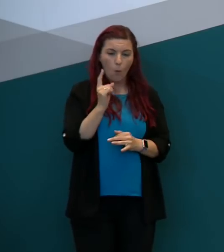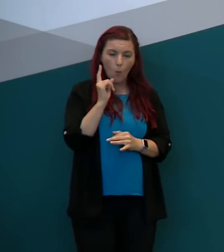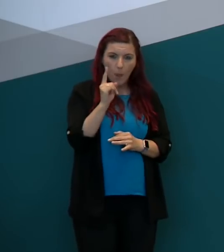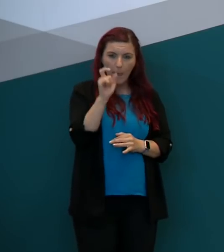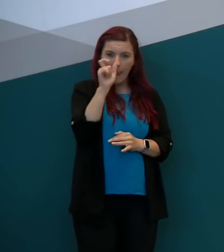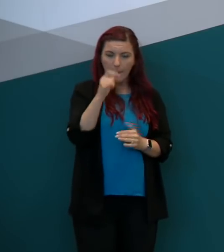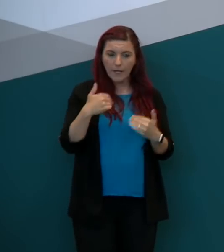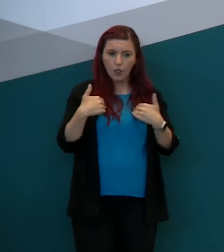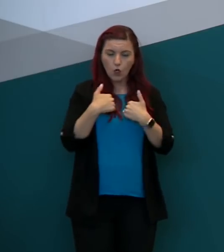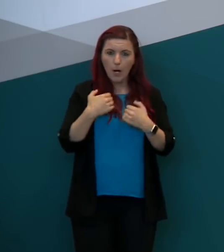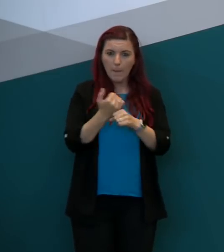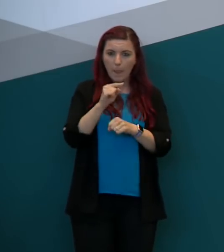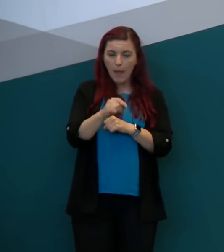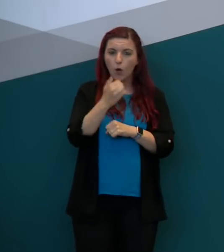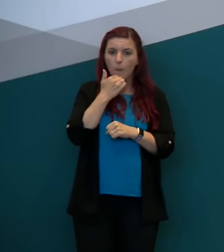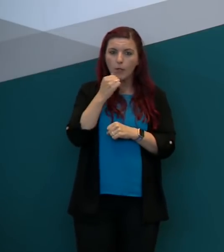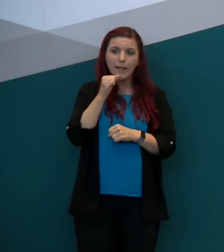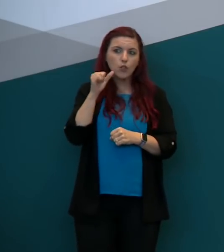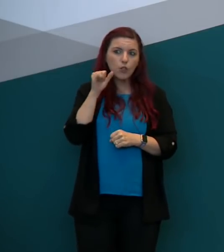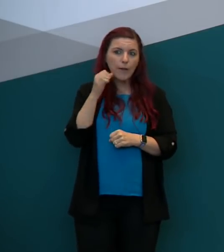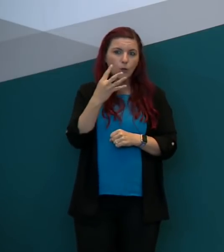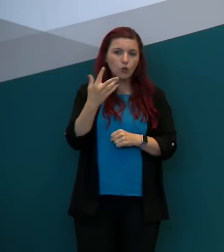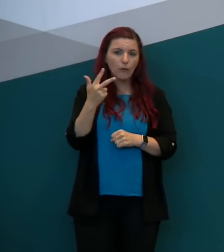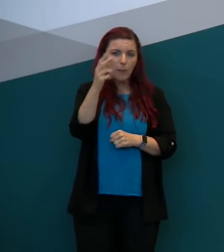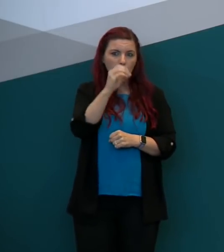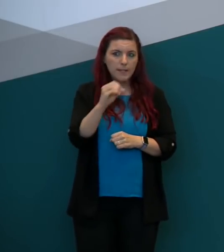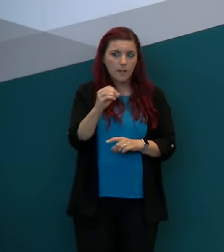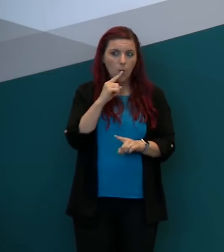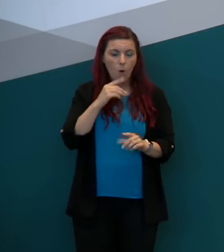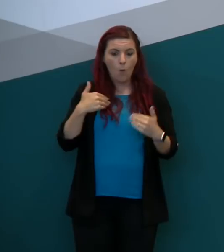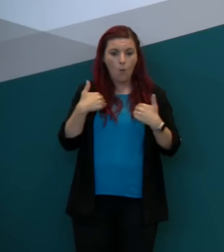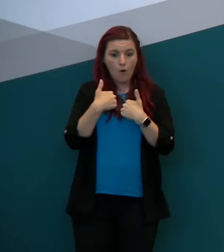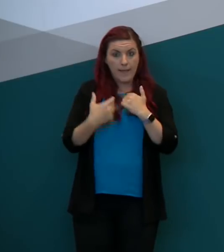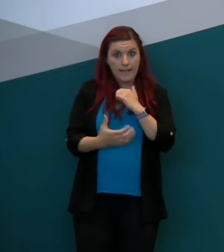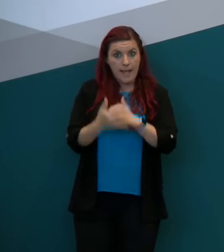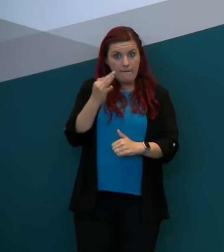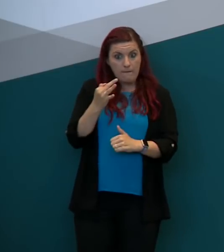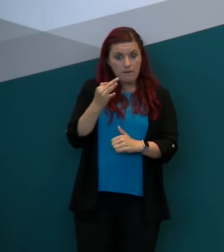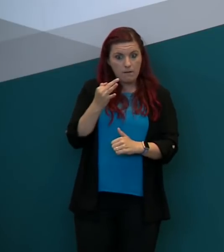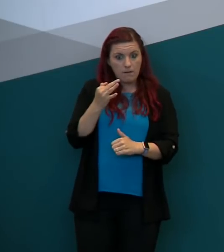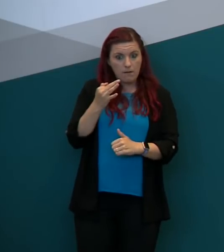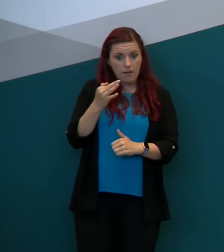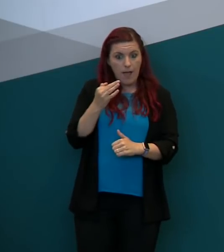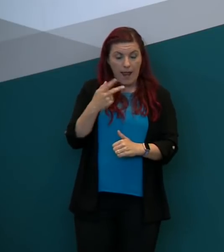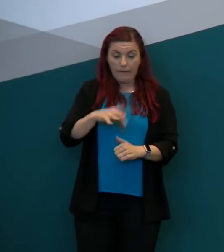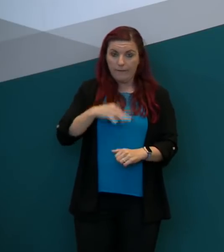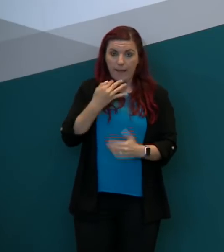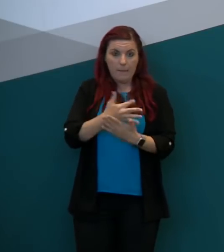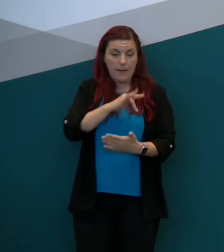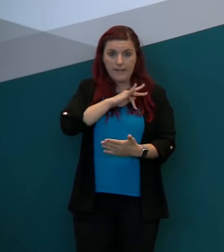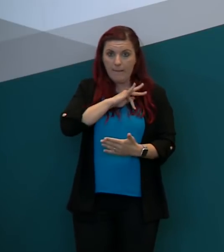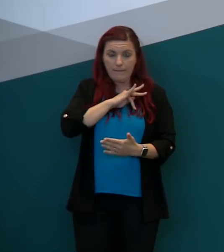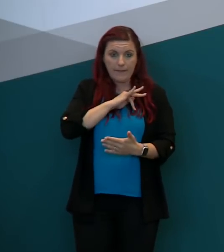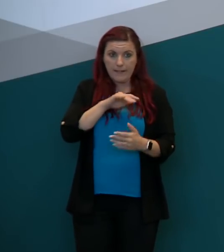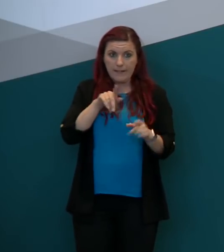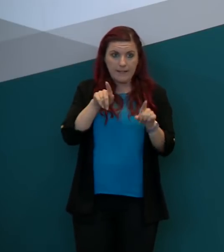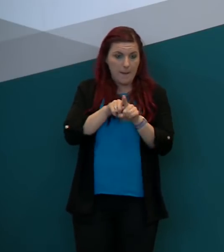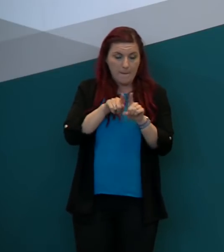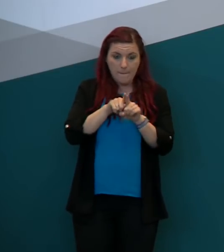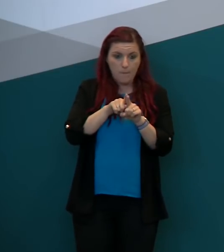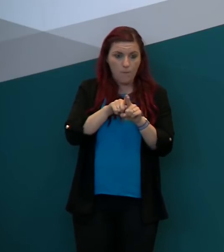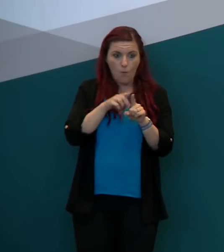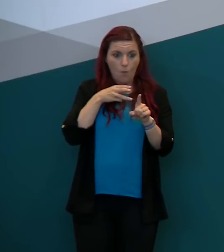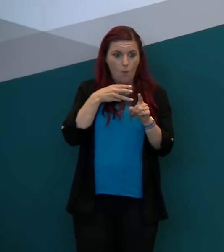in relation to that figure is a sense that that there is a view, and I've felt this myself in terms of my own